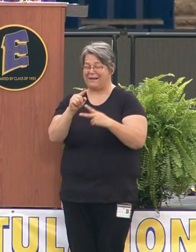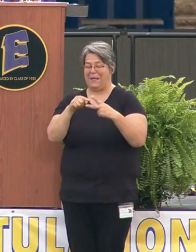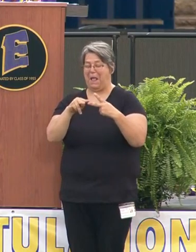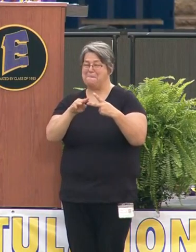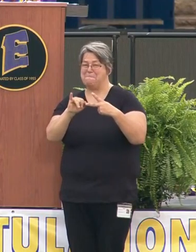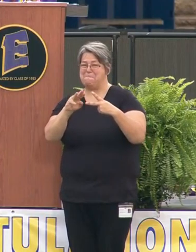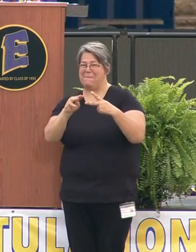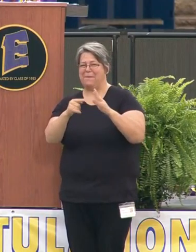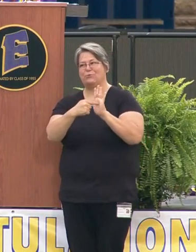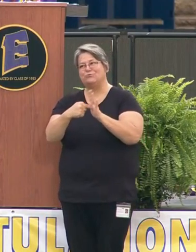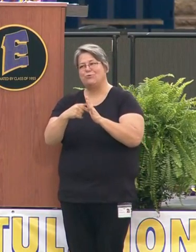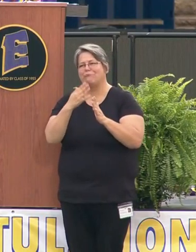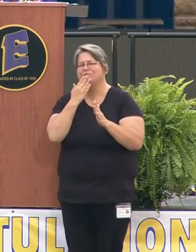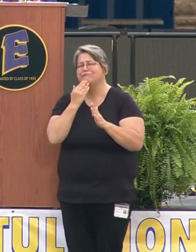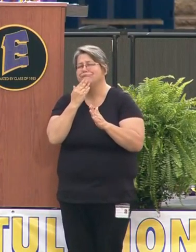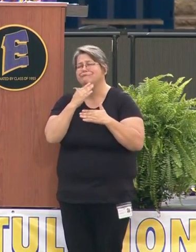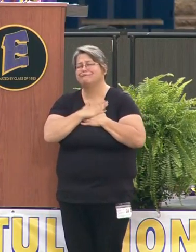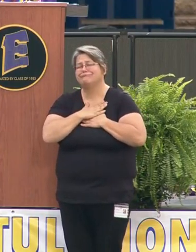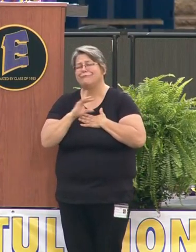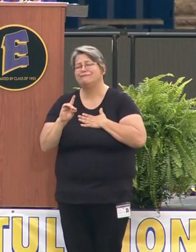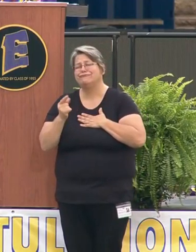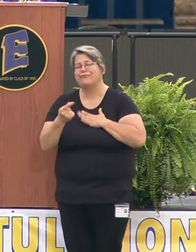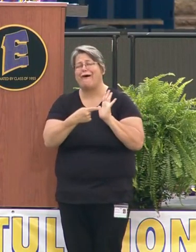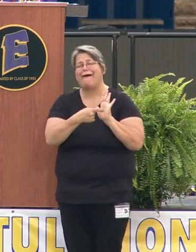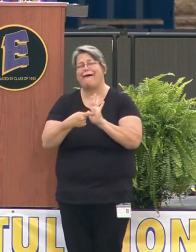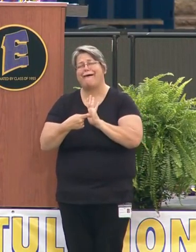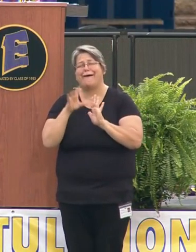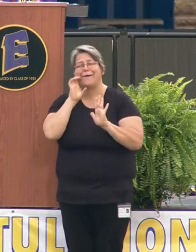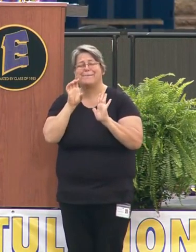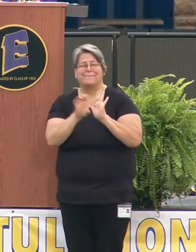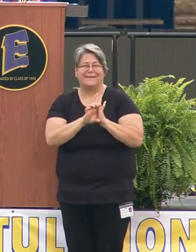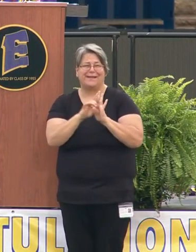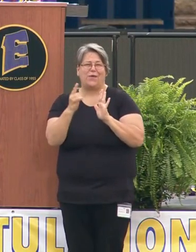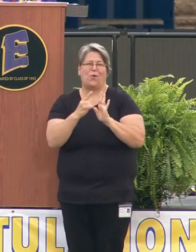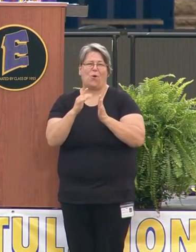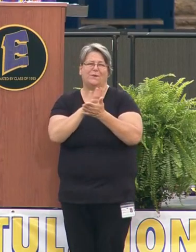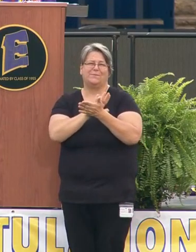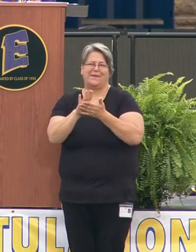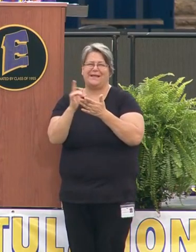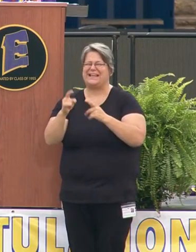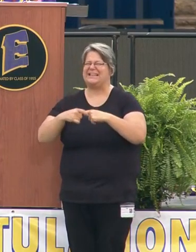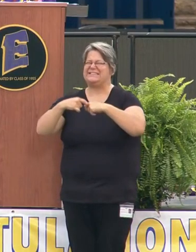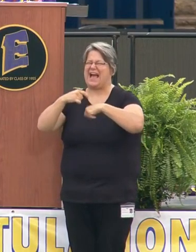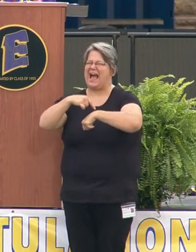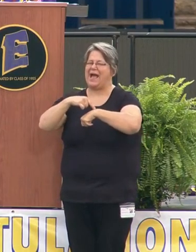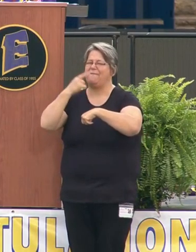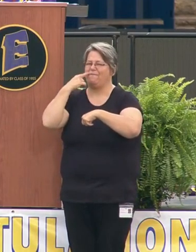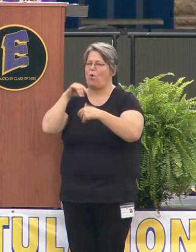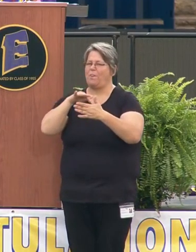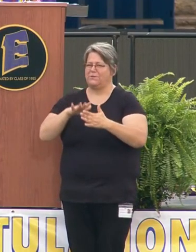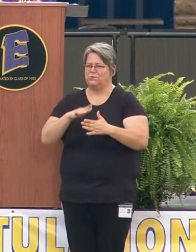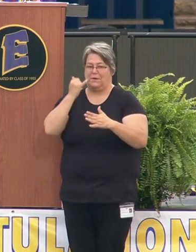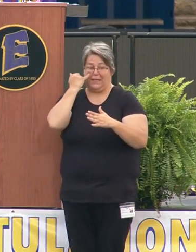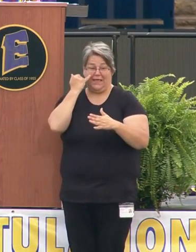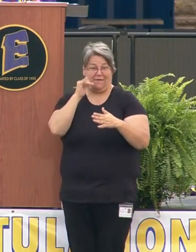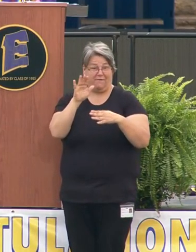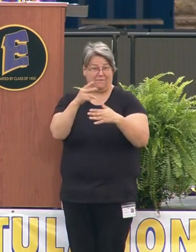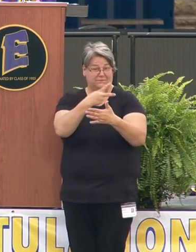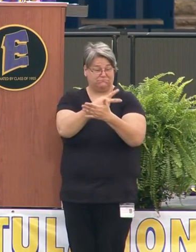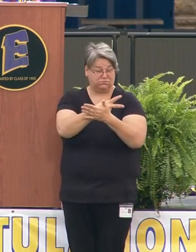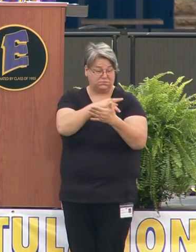of her dog, Winifred, Mrs. Pelochi never fails to make class exciting. Even when she's busy studying and taking her